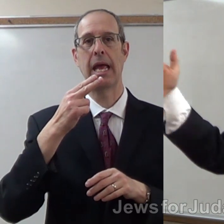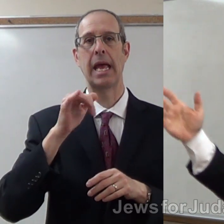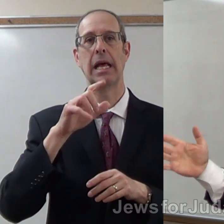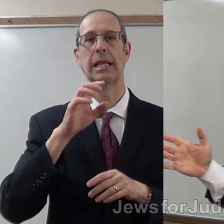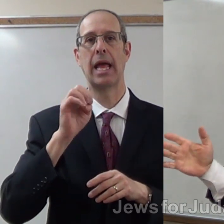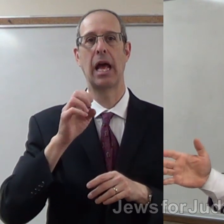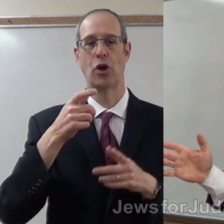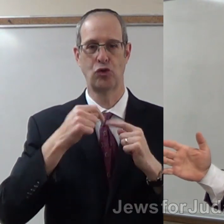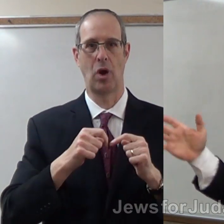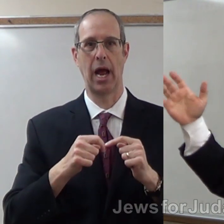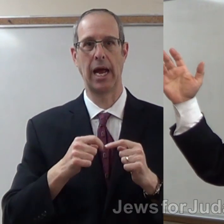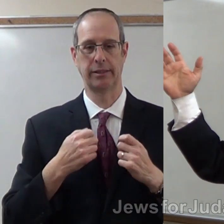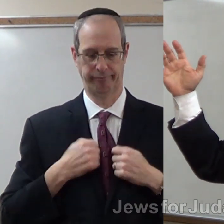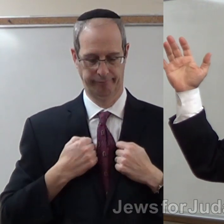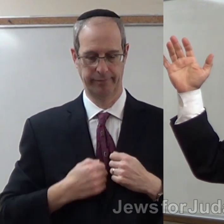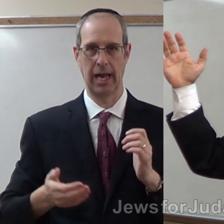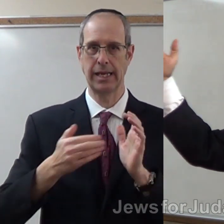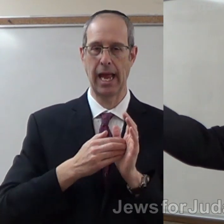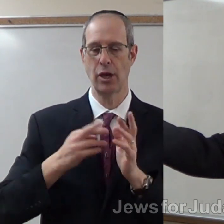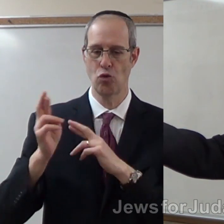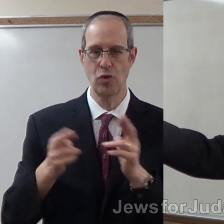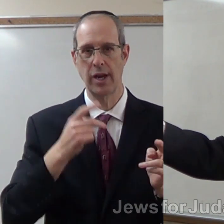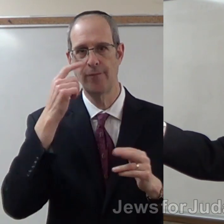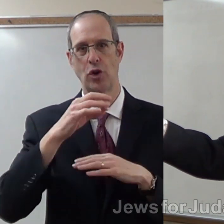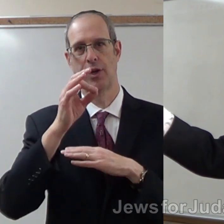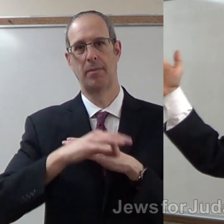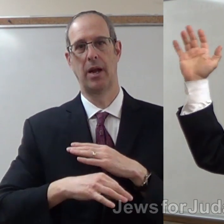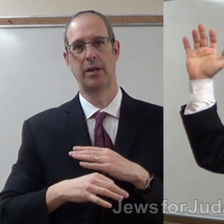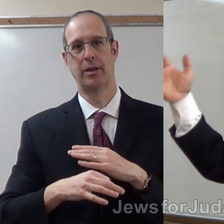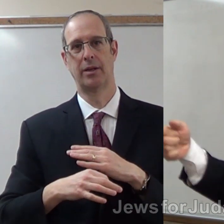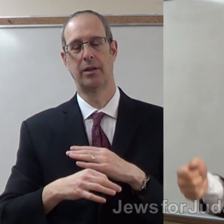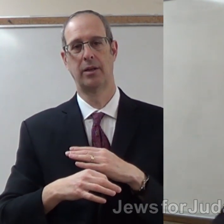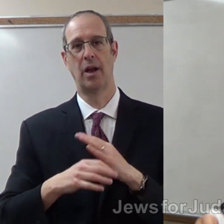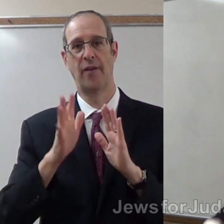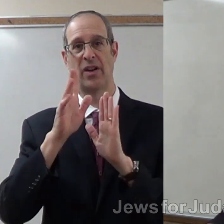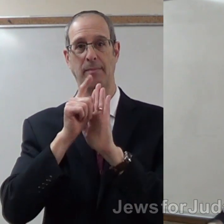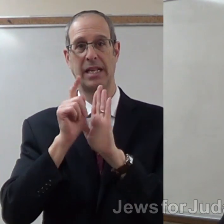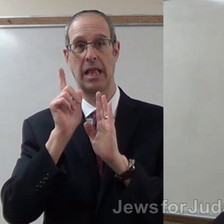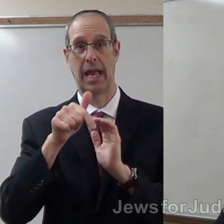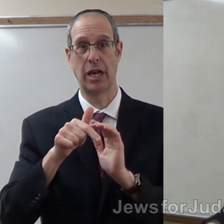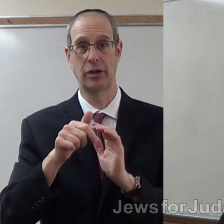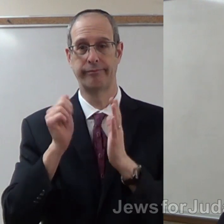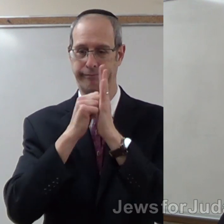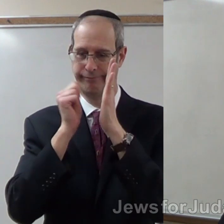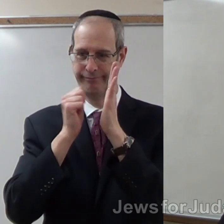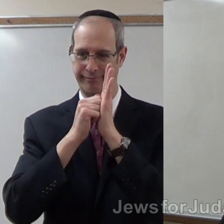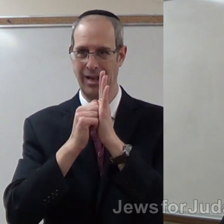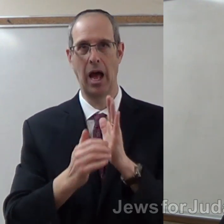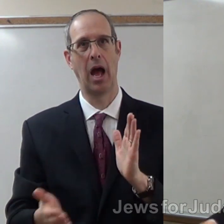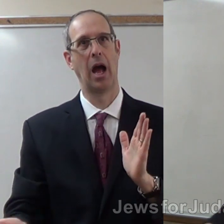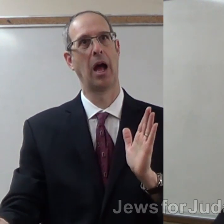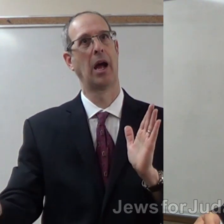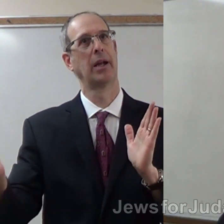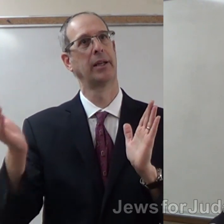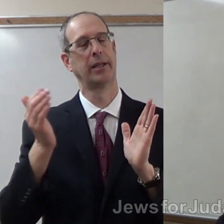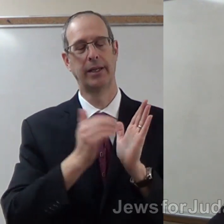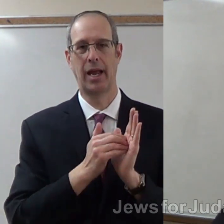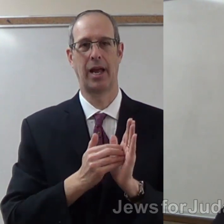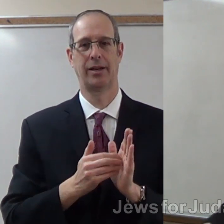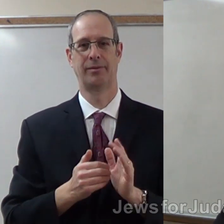shower to finish getting ready for Shabbos. And 5 minutes later, there's another knock on the